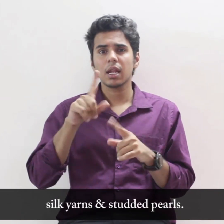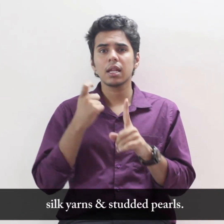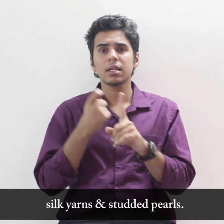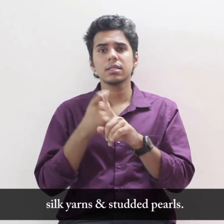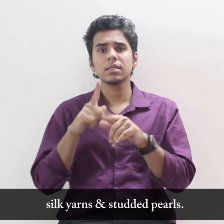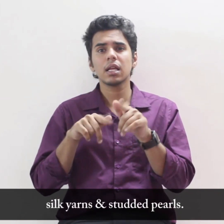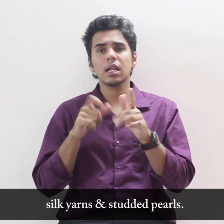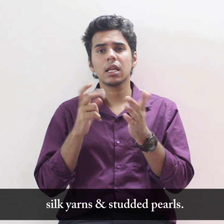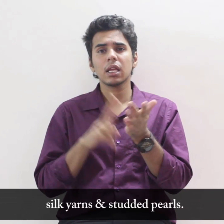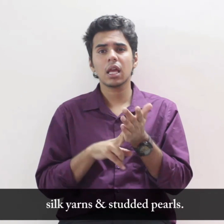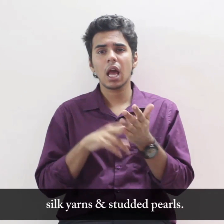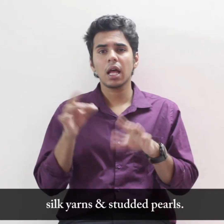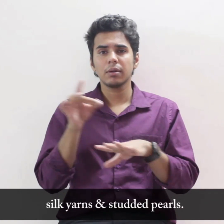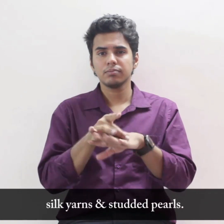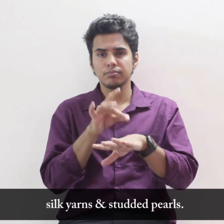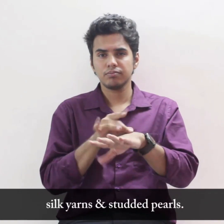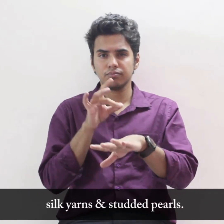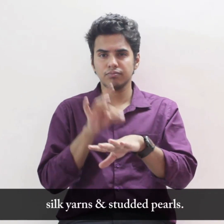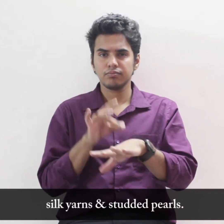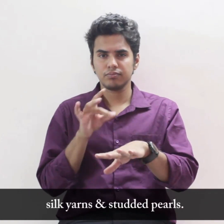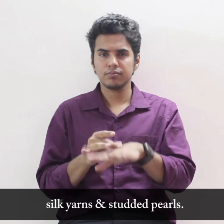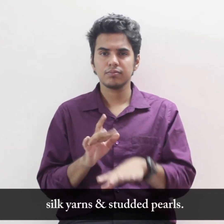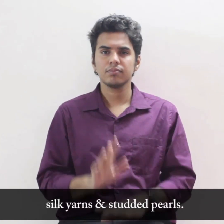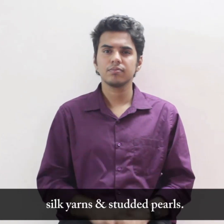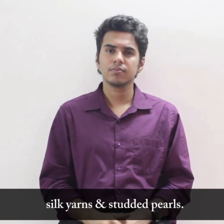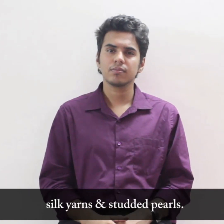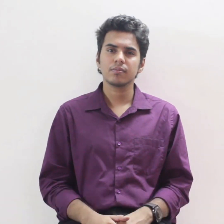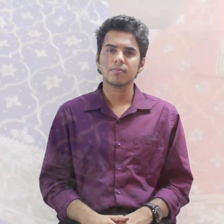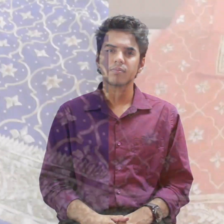silk yarns and studded pearls.